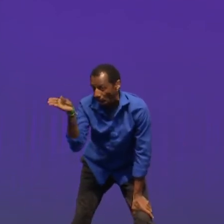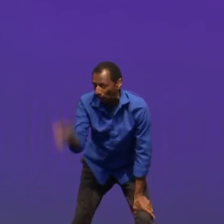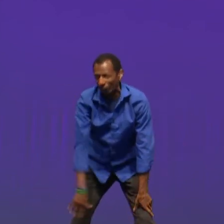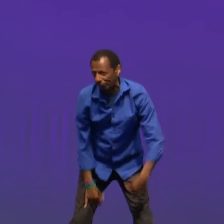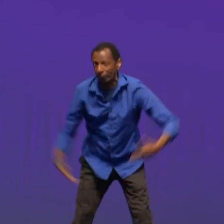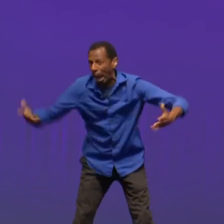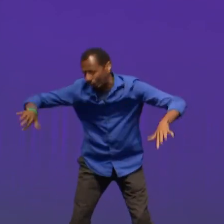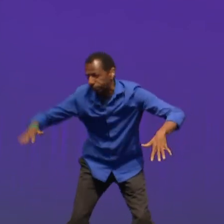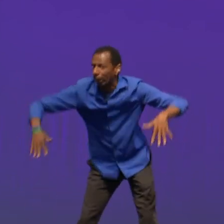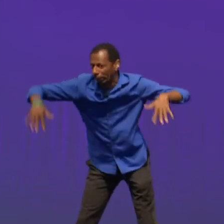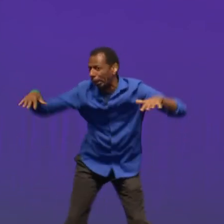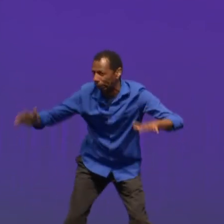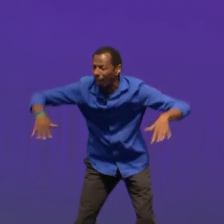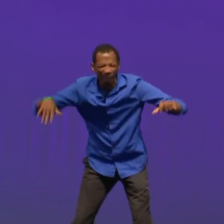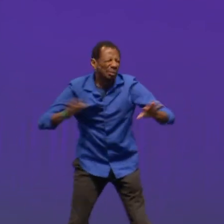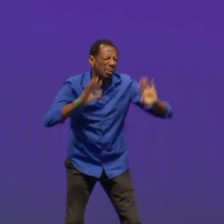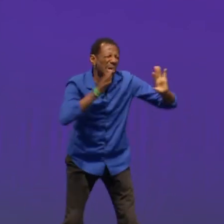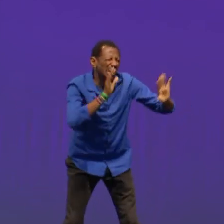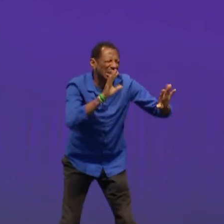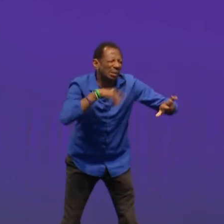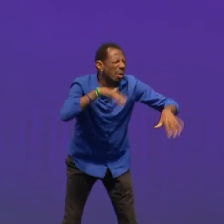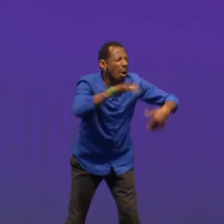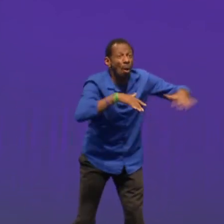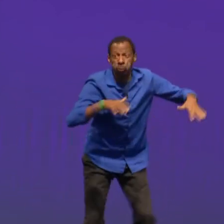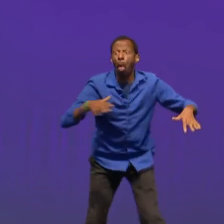by losing my lunch in it.